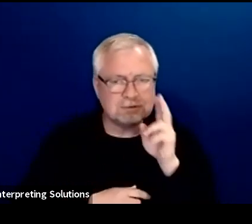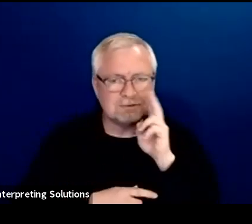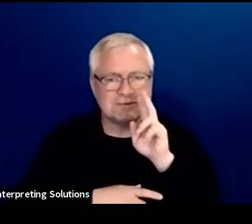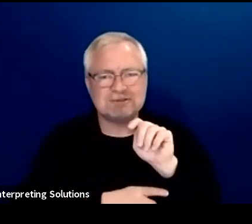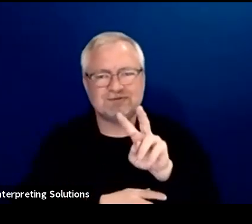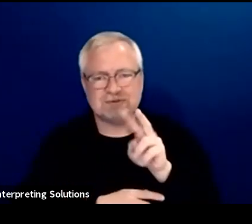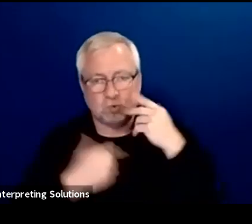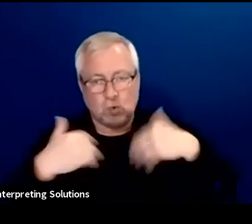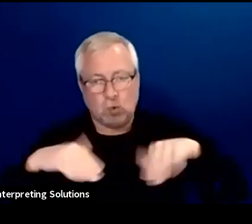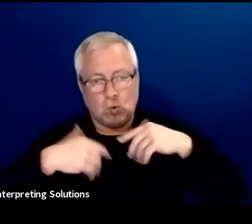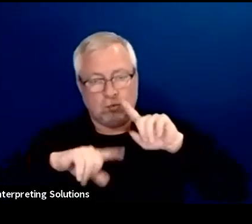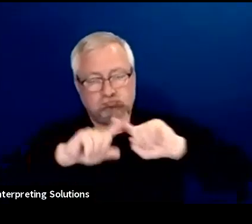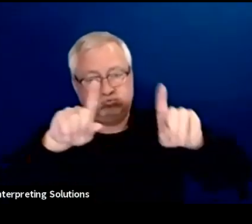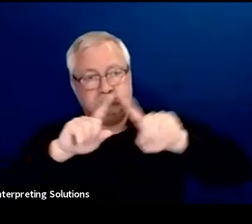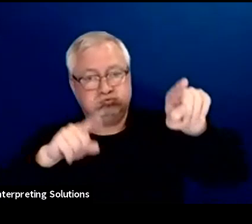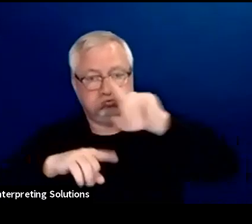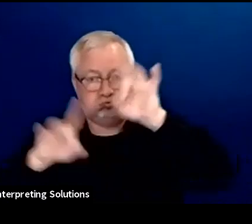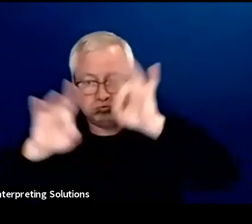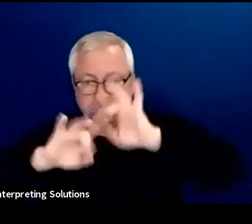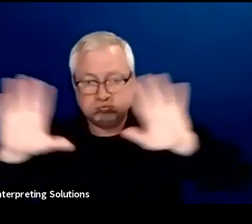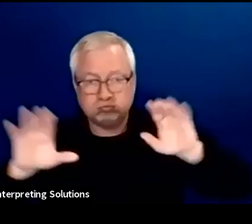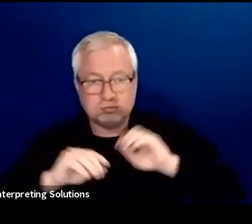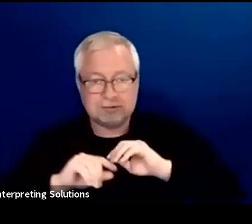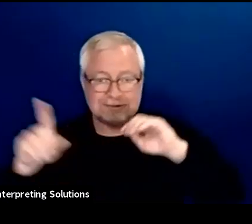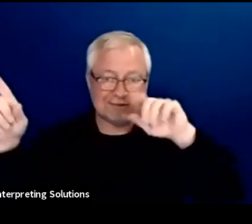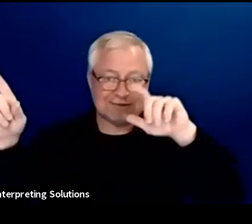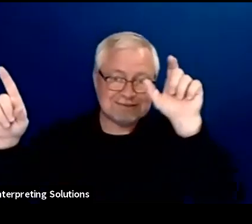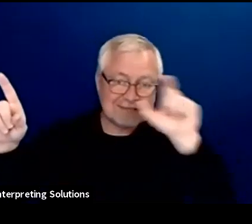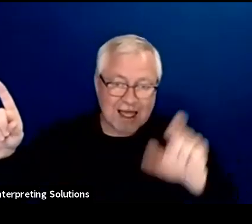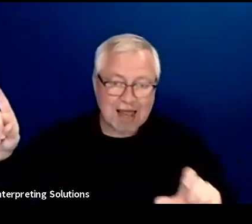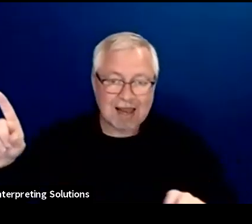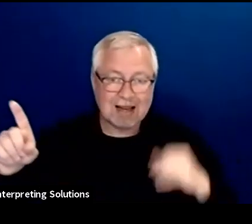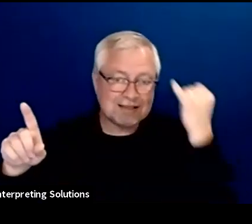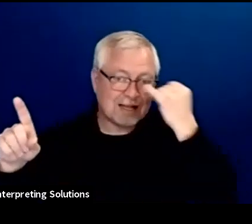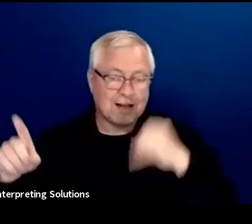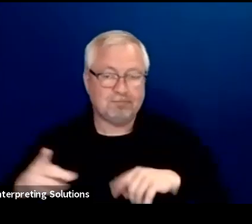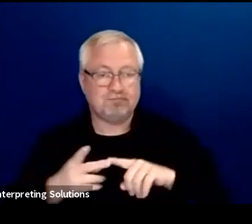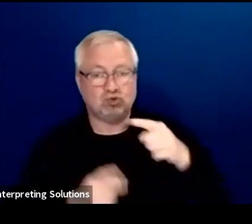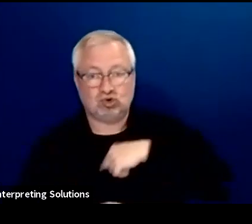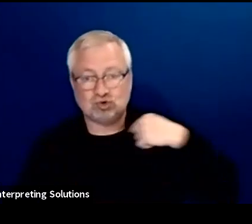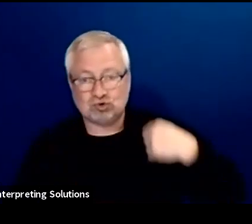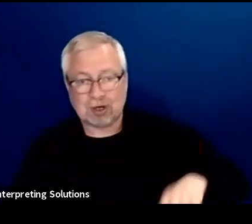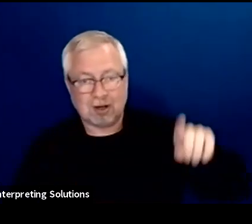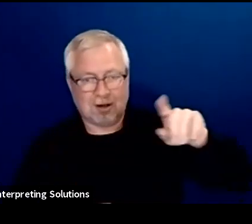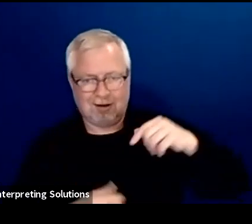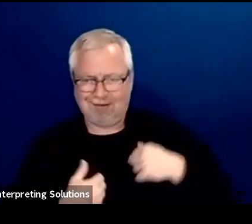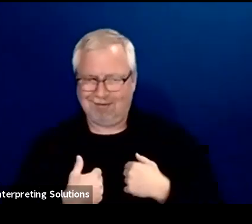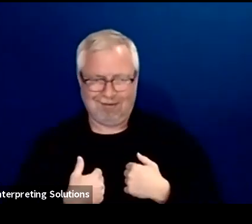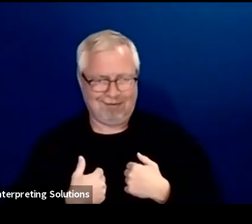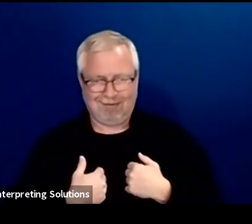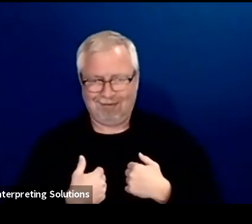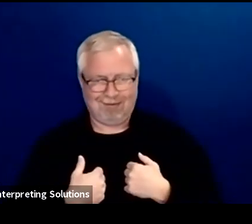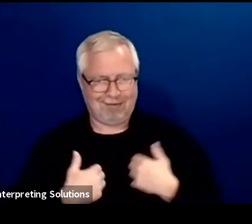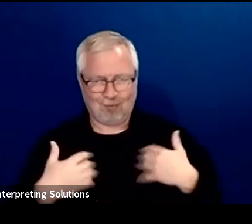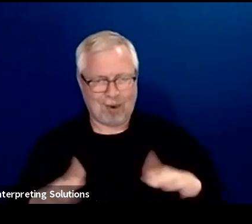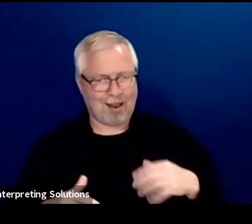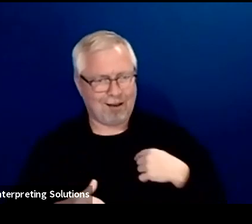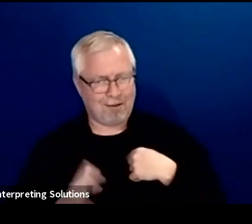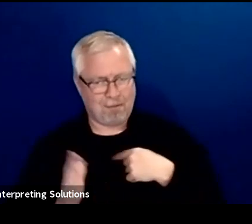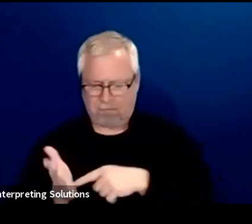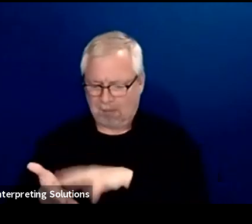destruction in China. I didn't need a model to tell me something needed to be done differently. And in every place, it was mitigations.